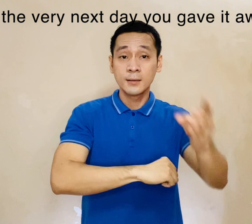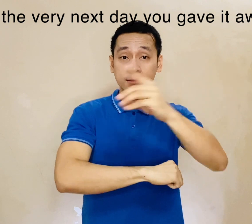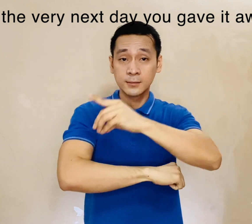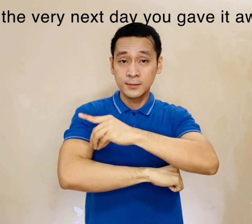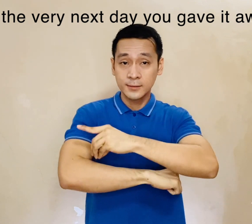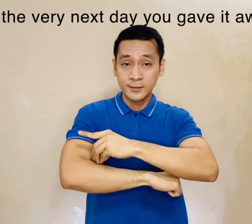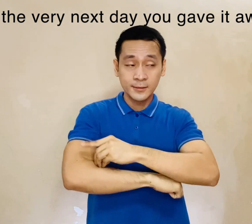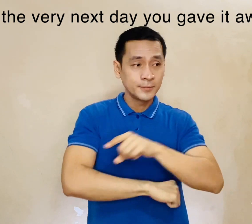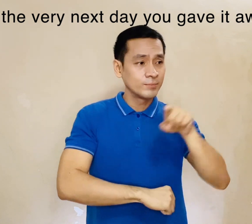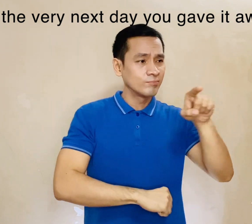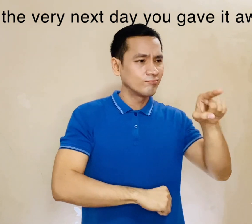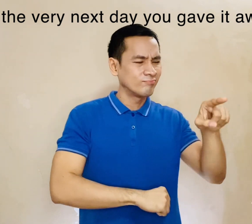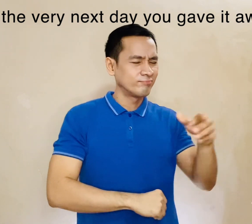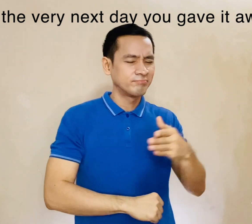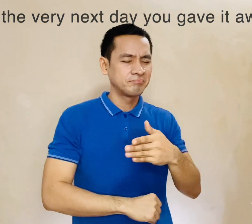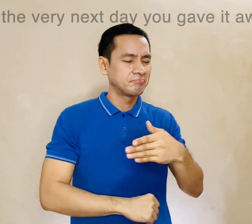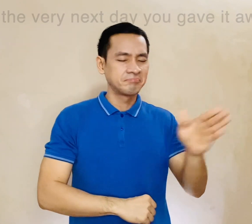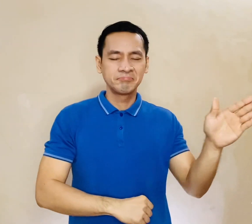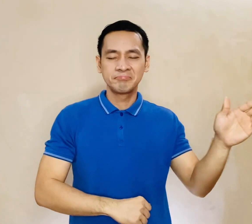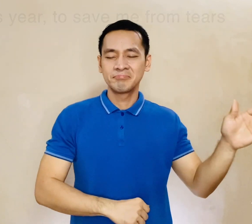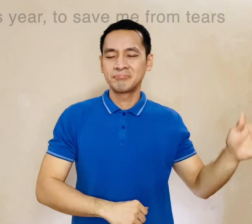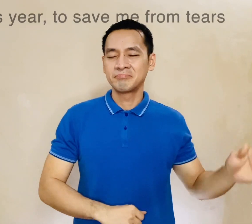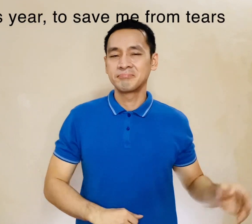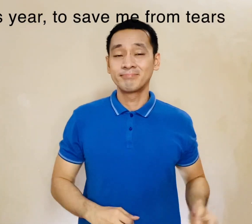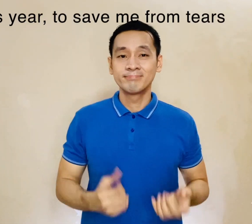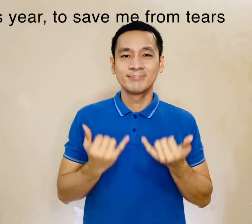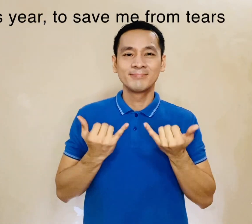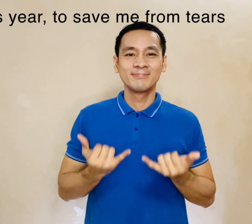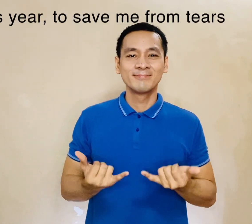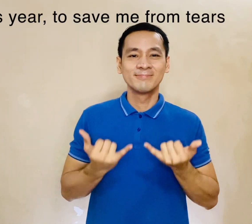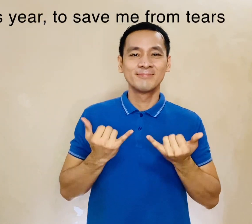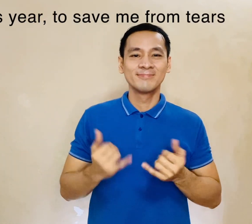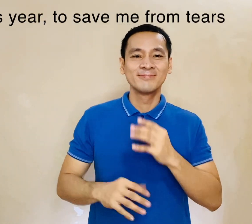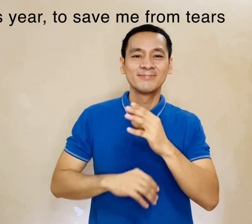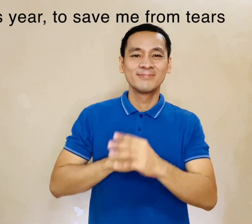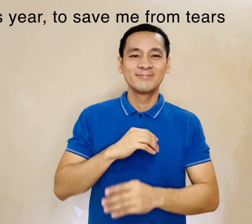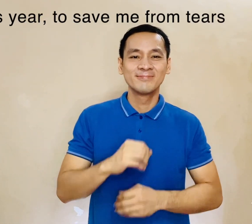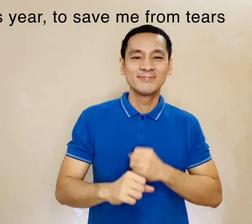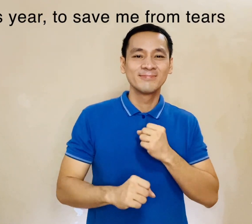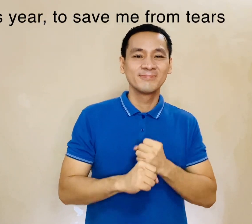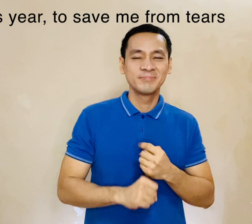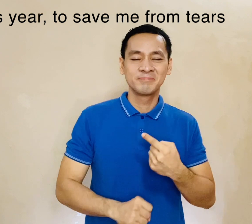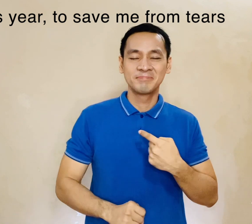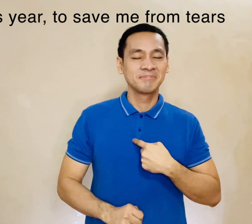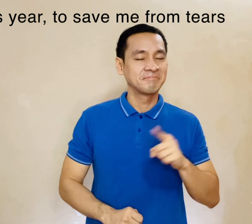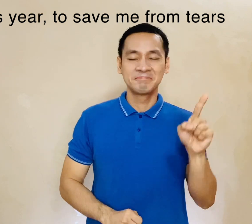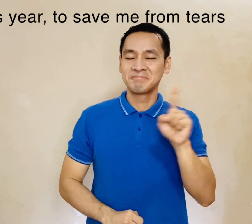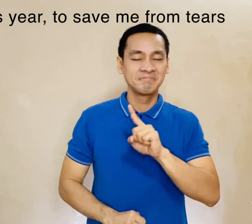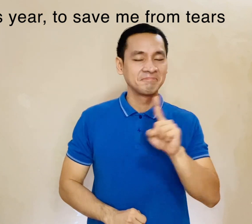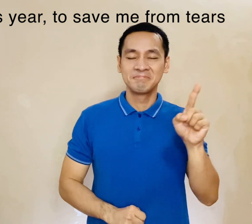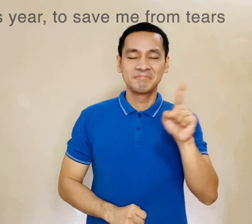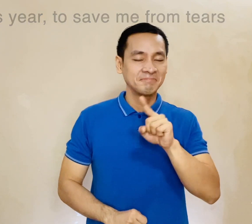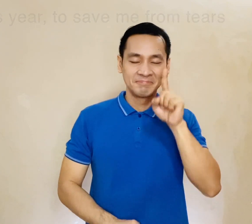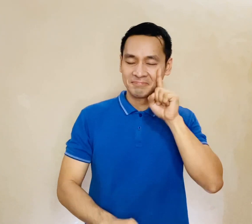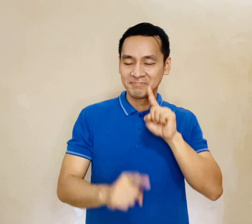next day You gave it away This year To save me from tears